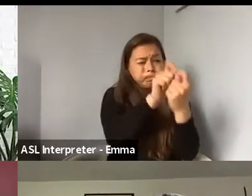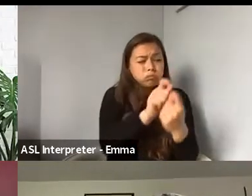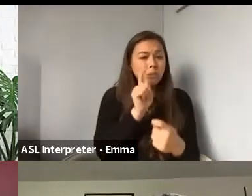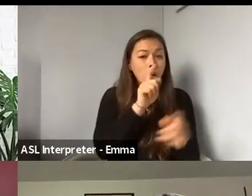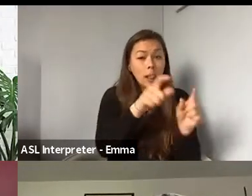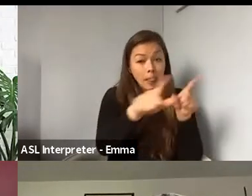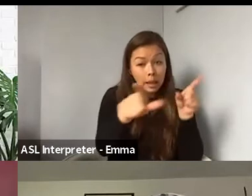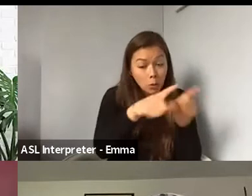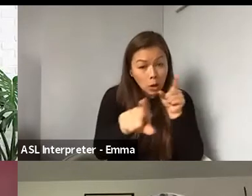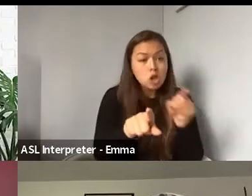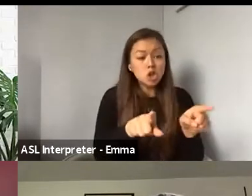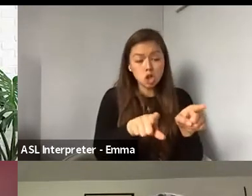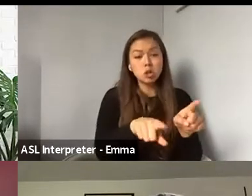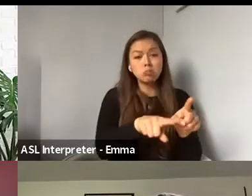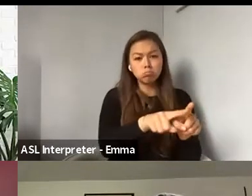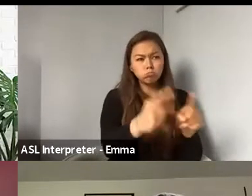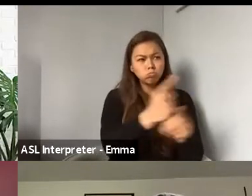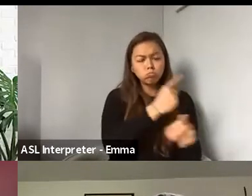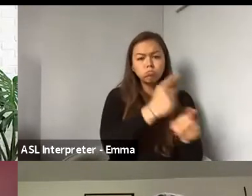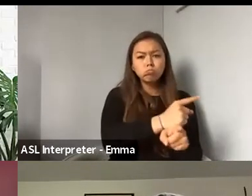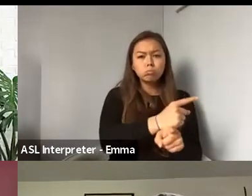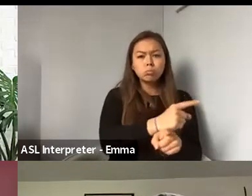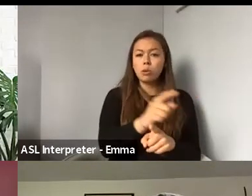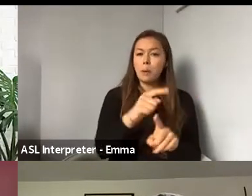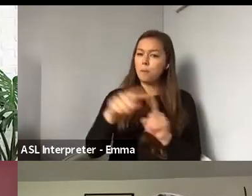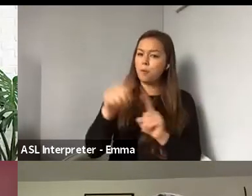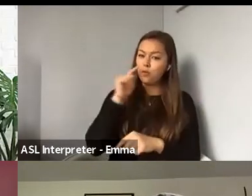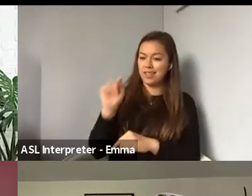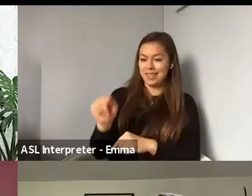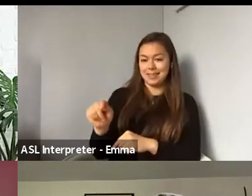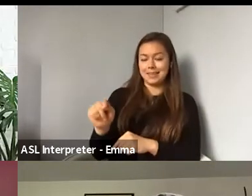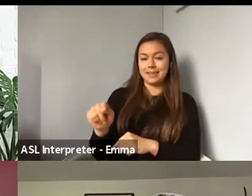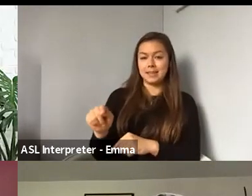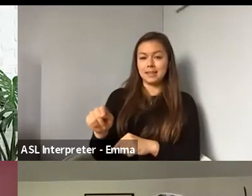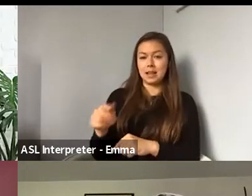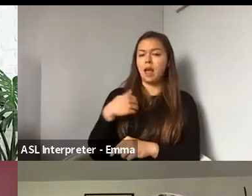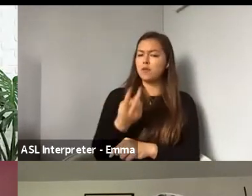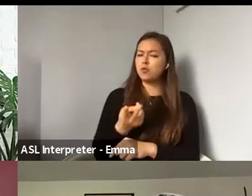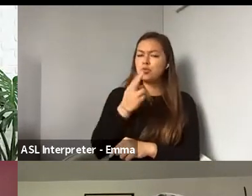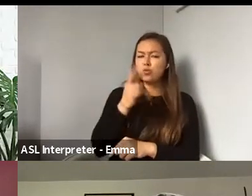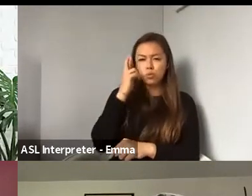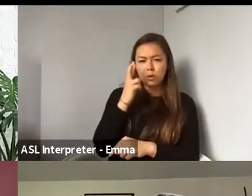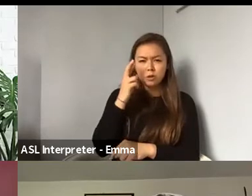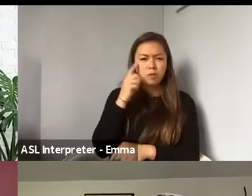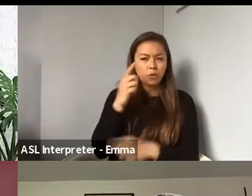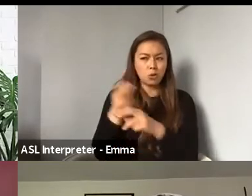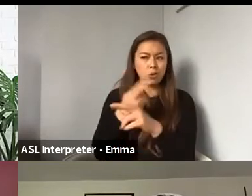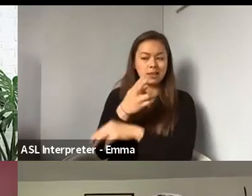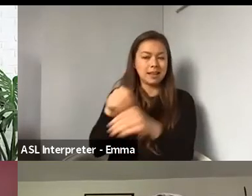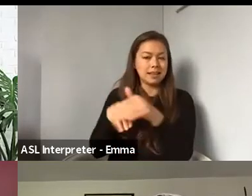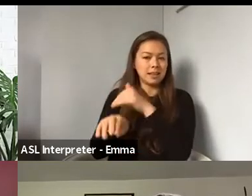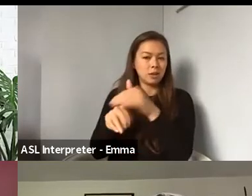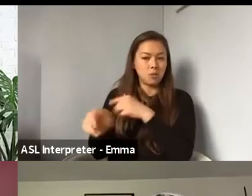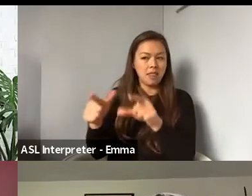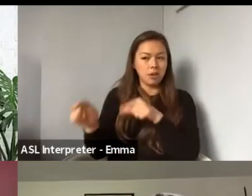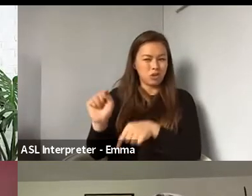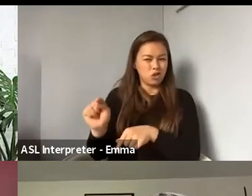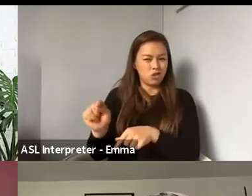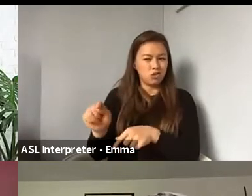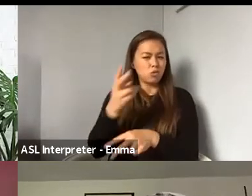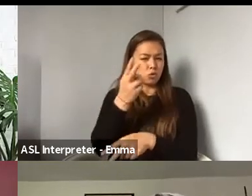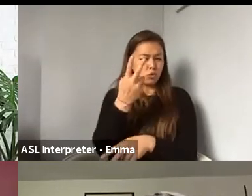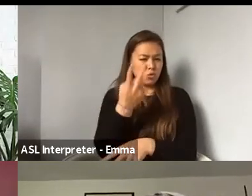to use a more accessible language like this. One is that have you had sex when you didn't want to is